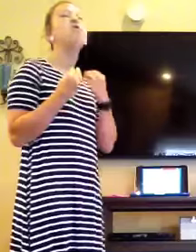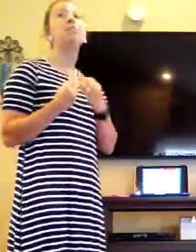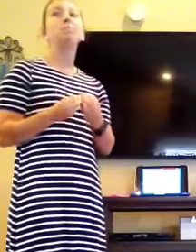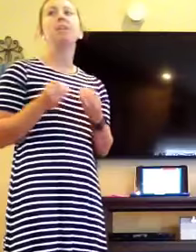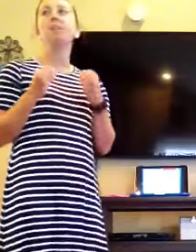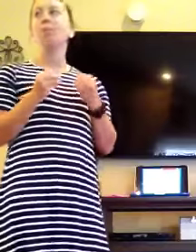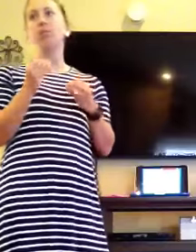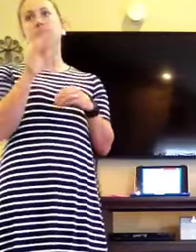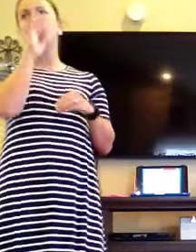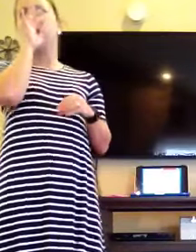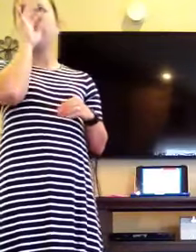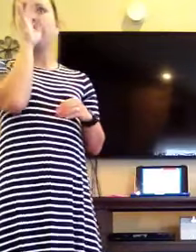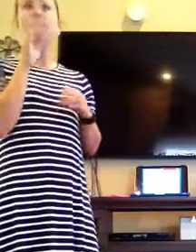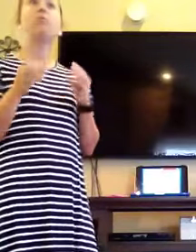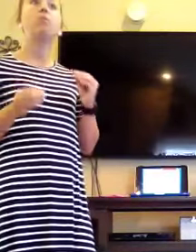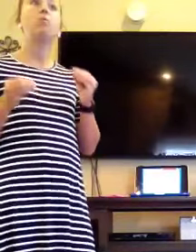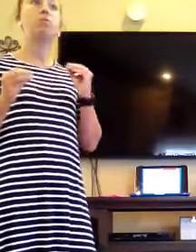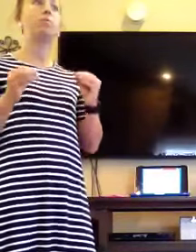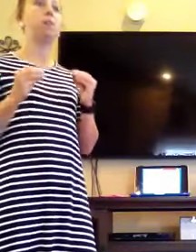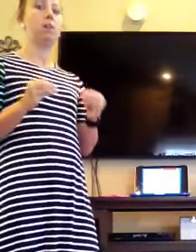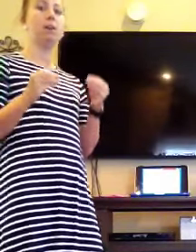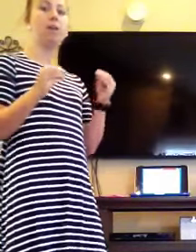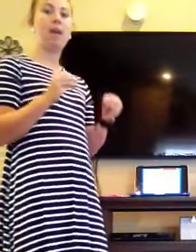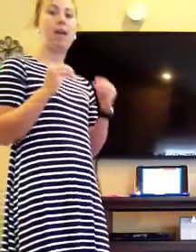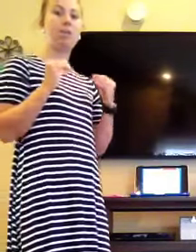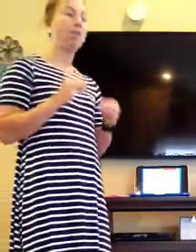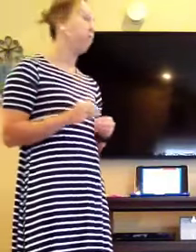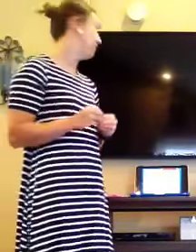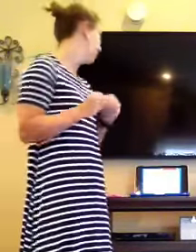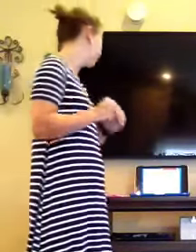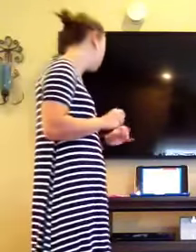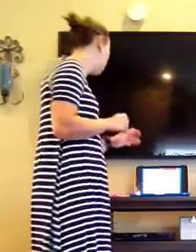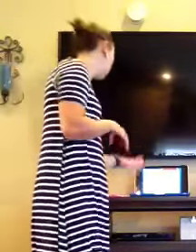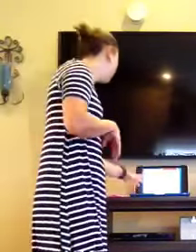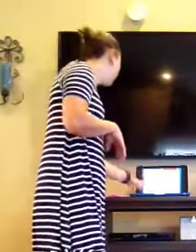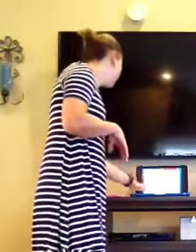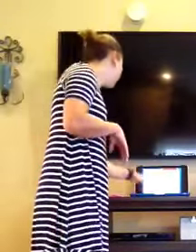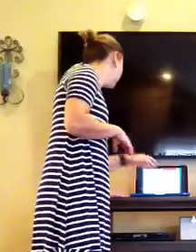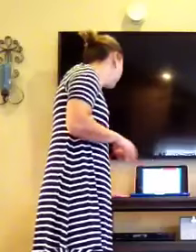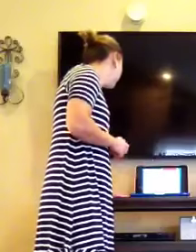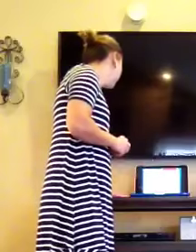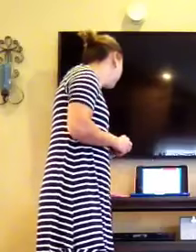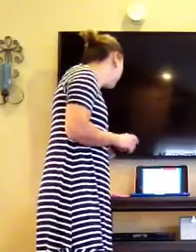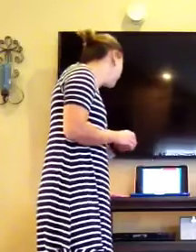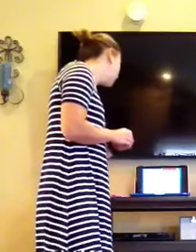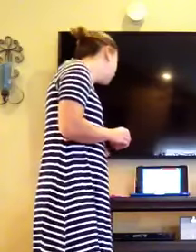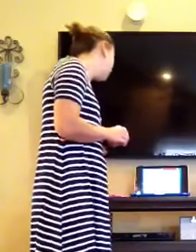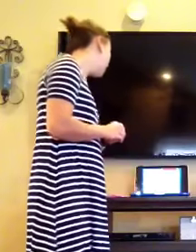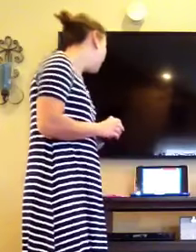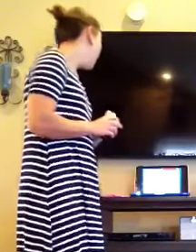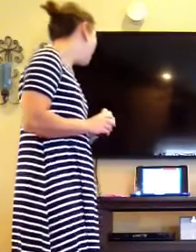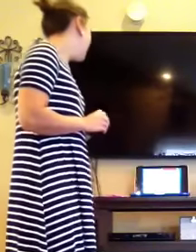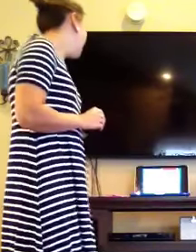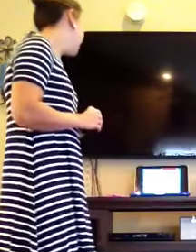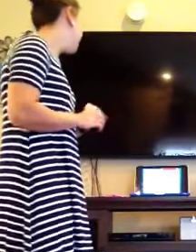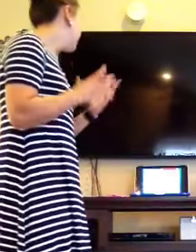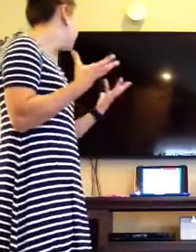every minute possible, again, if we want to become a proficient school. addition,